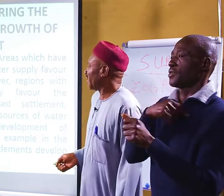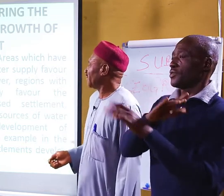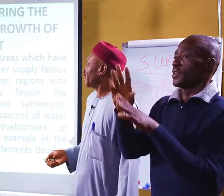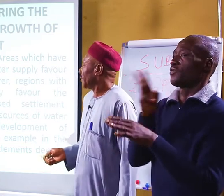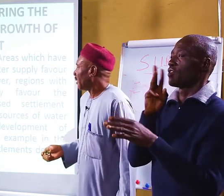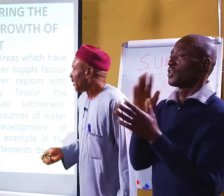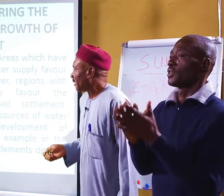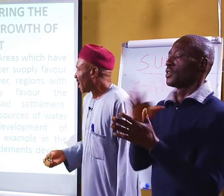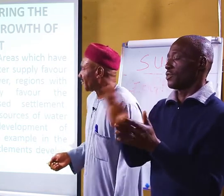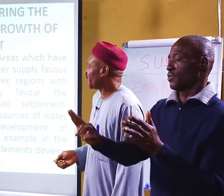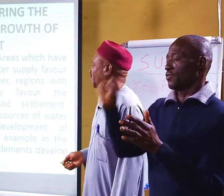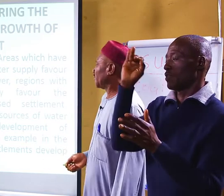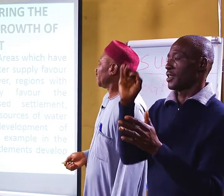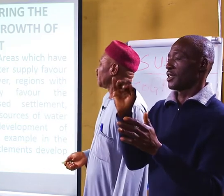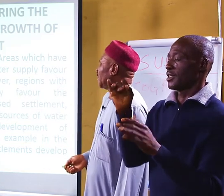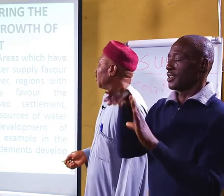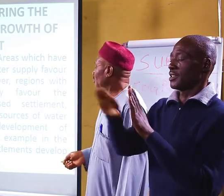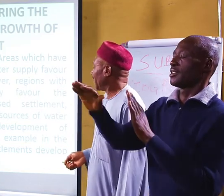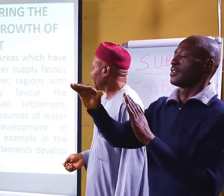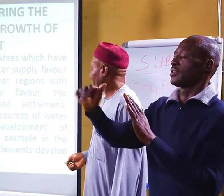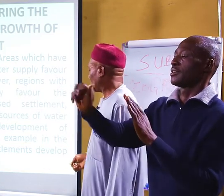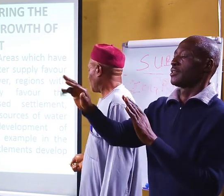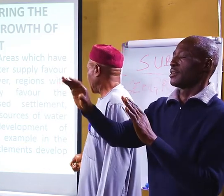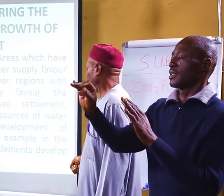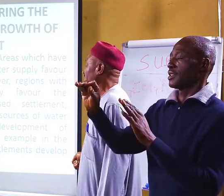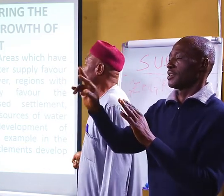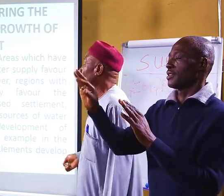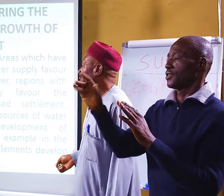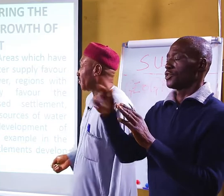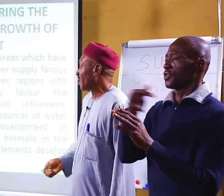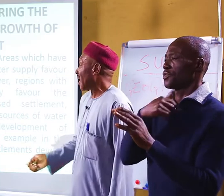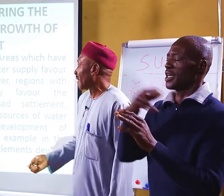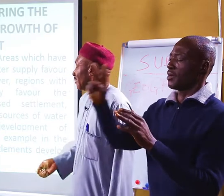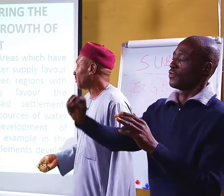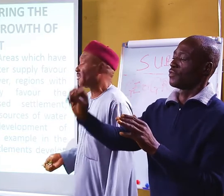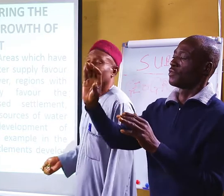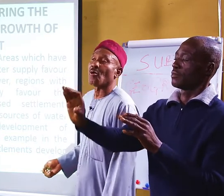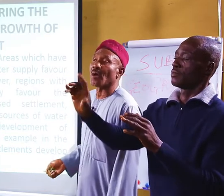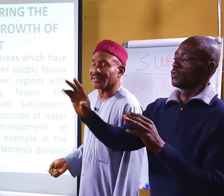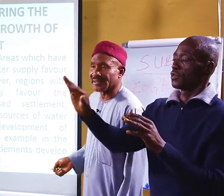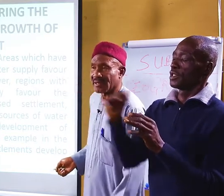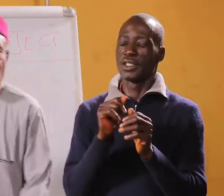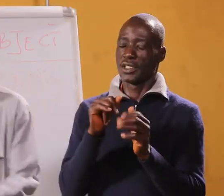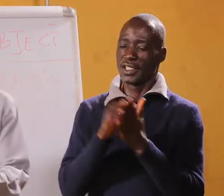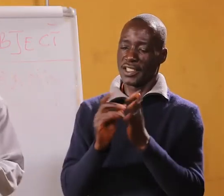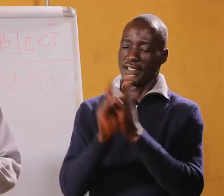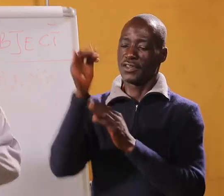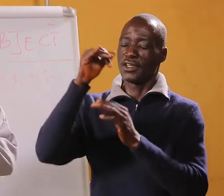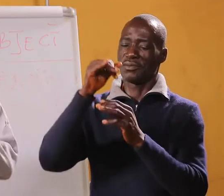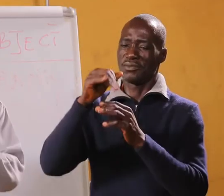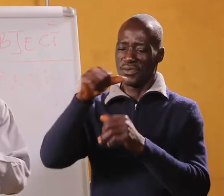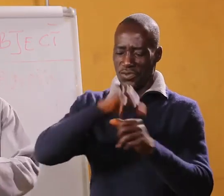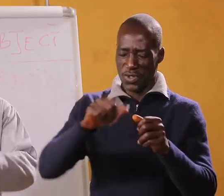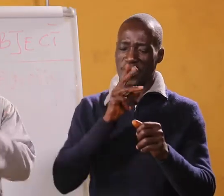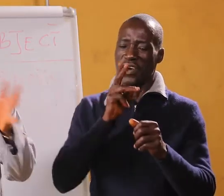you find in arid region, nucleated settlement develop around the oasis. Oasis